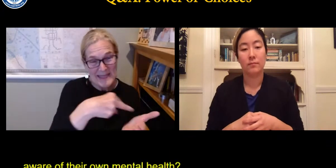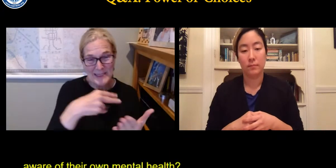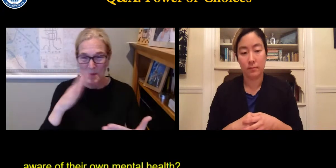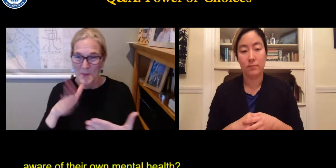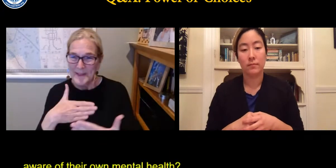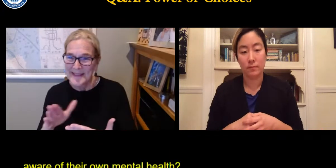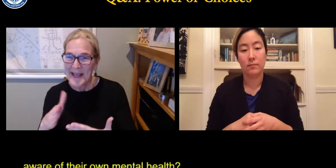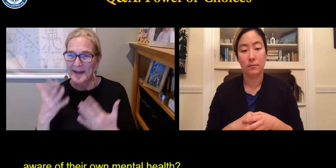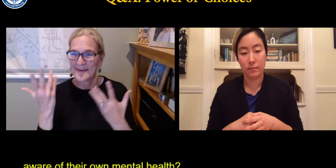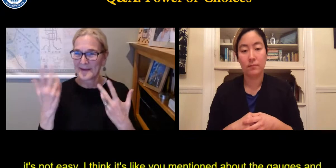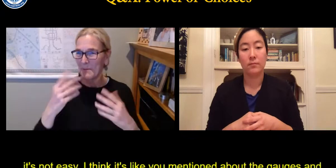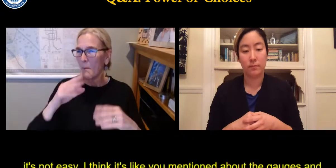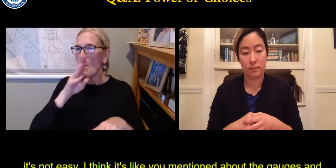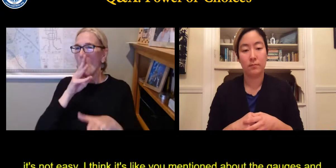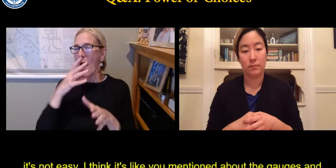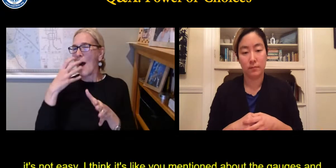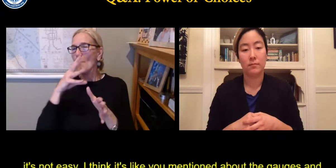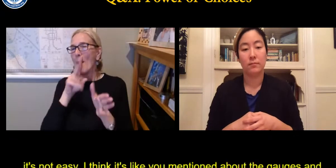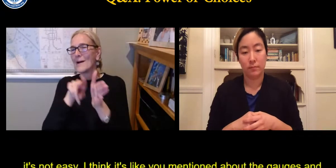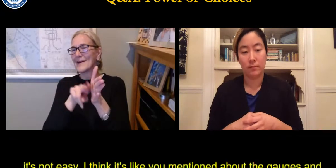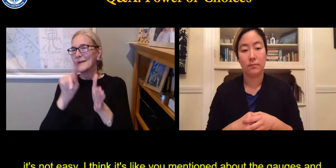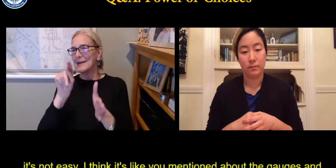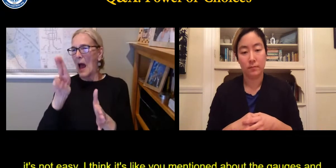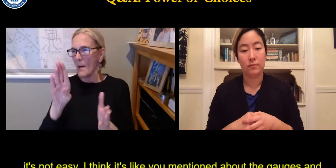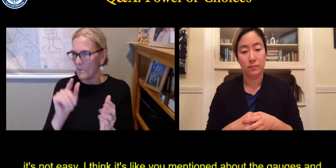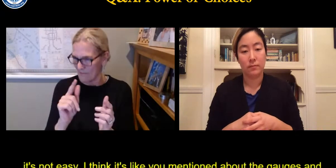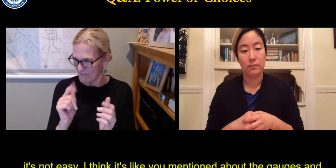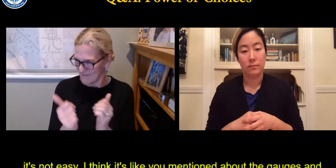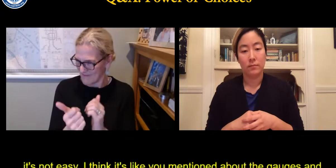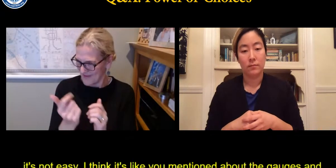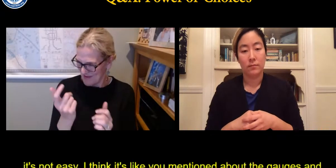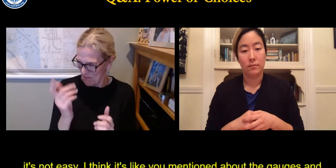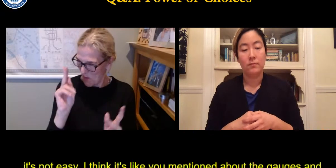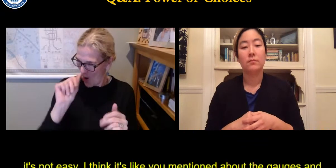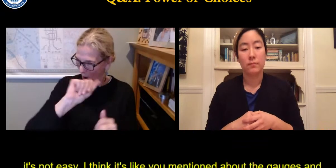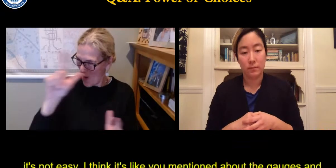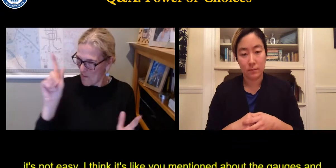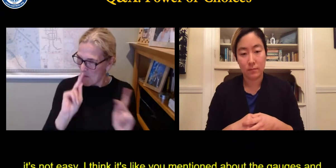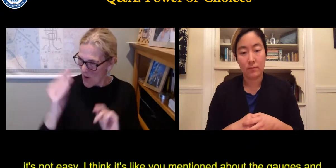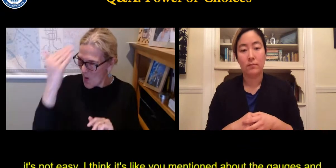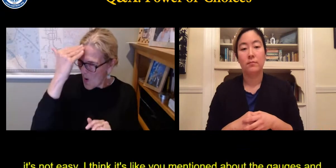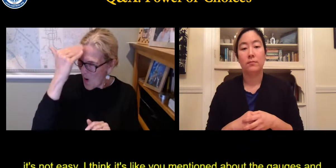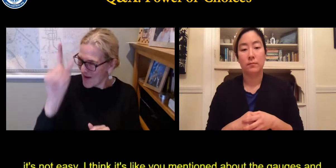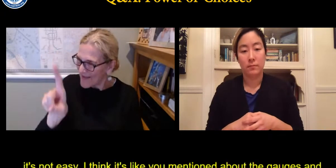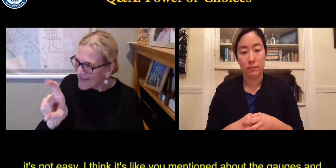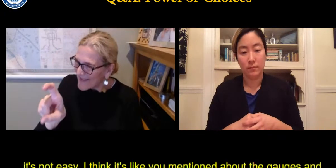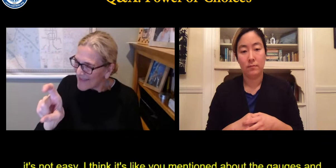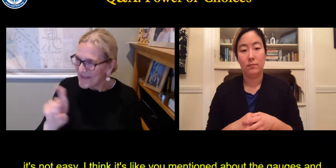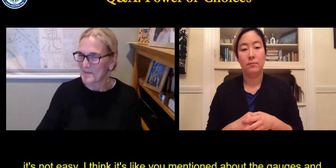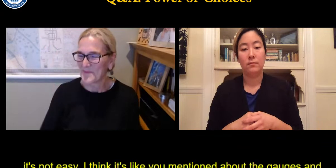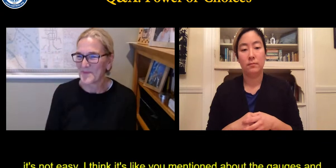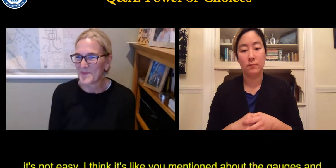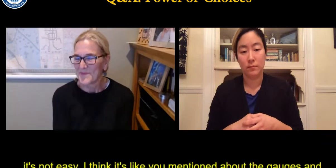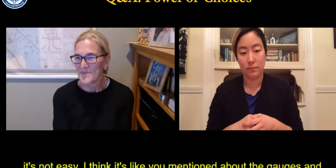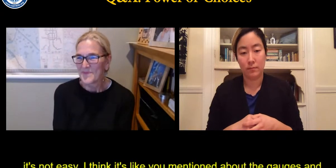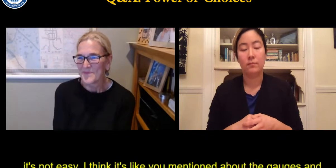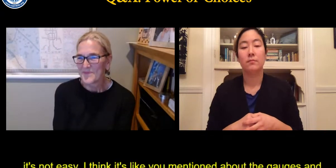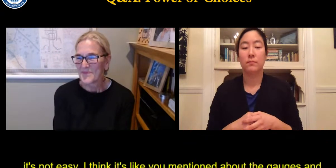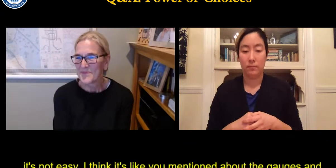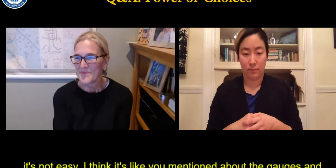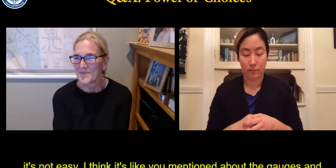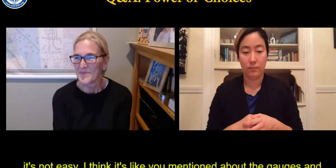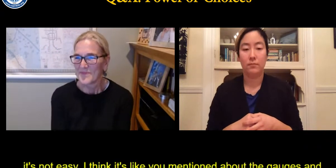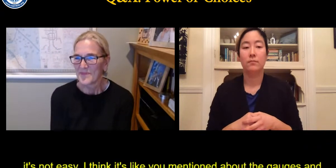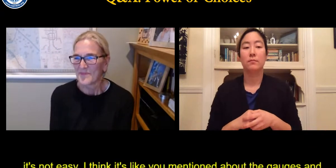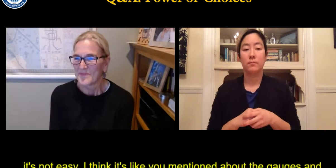have experienced that, they know what makes them feel good or relaxed. Like you mentioned, painting, being in a